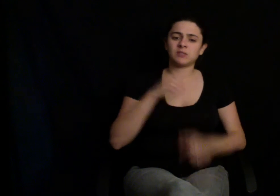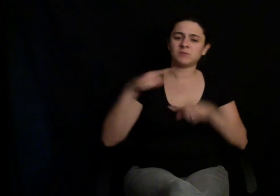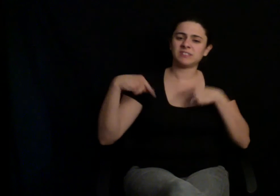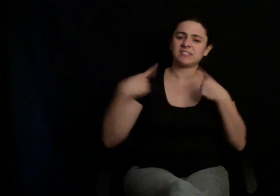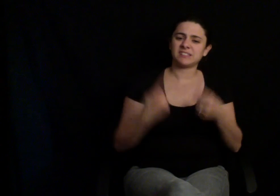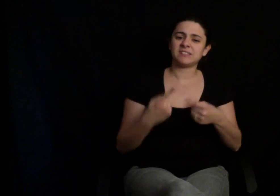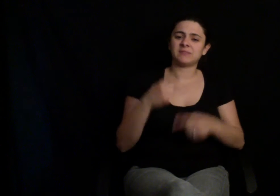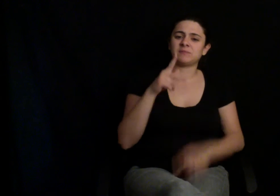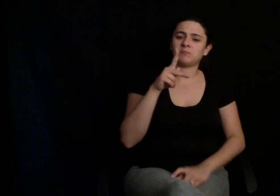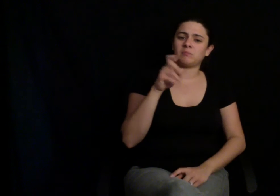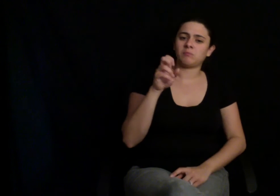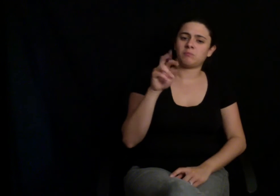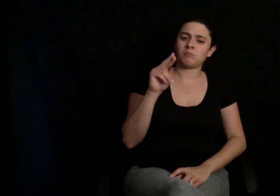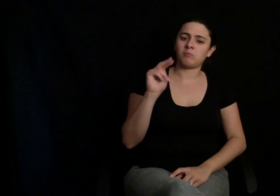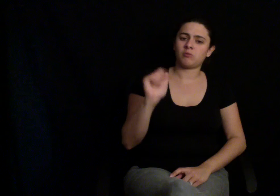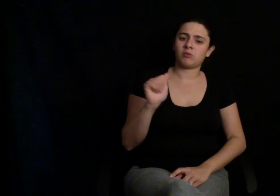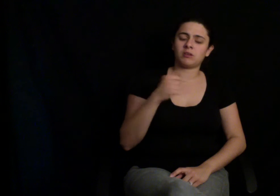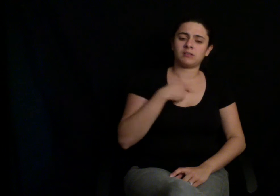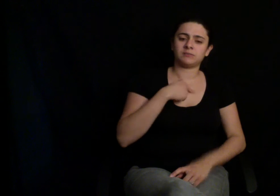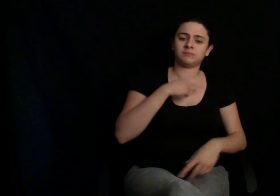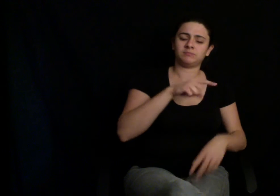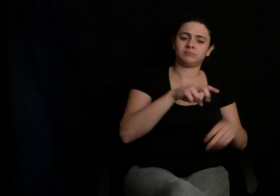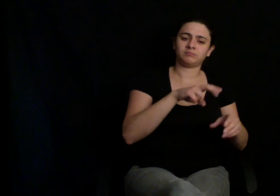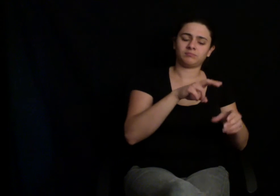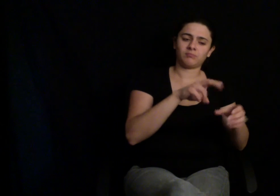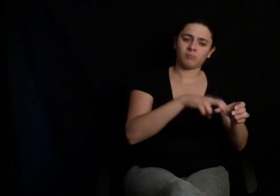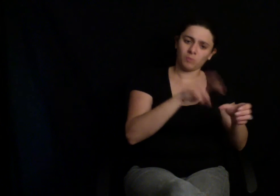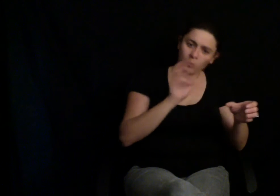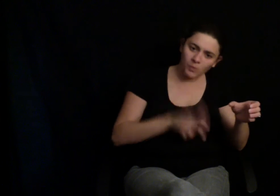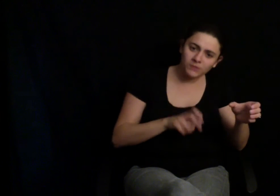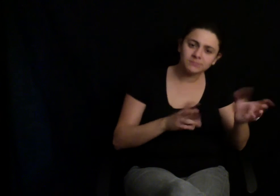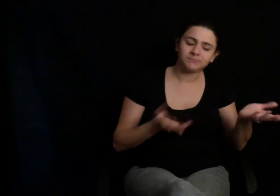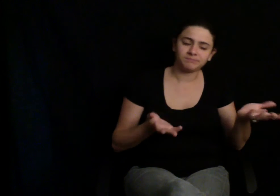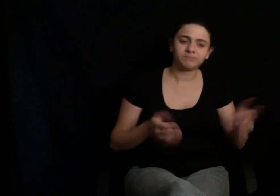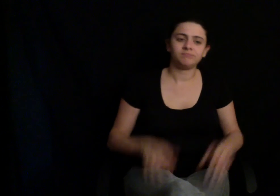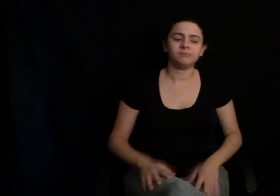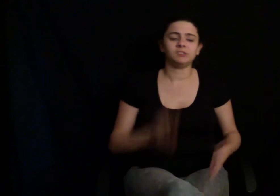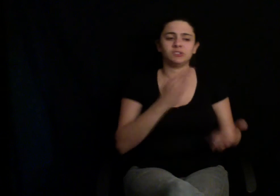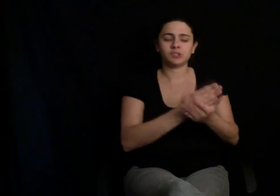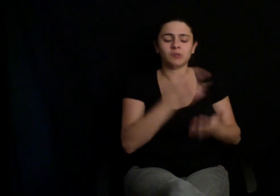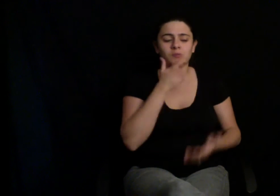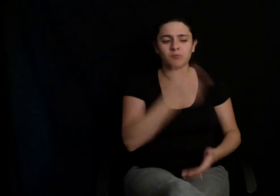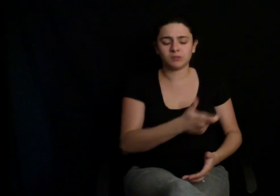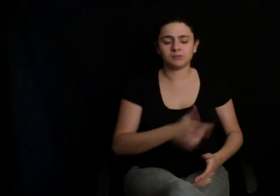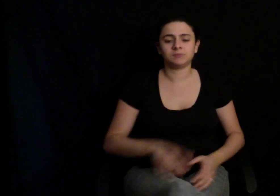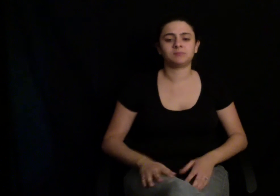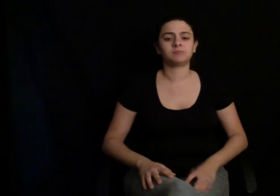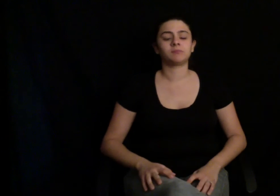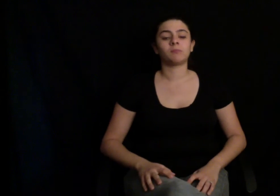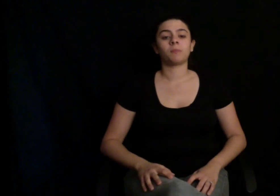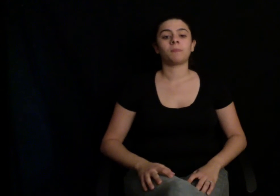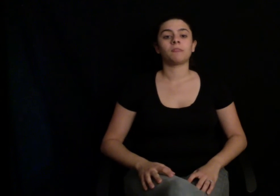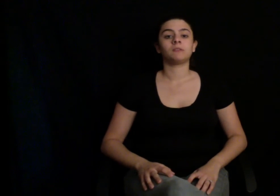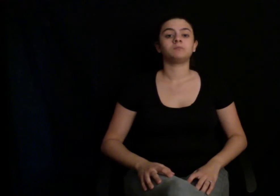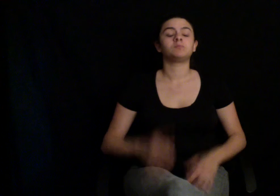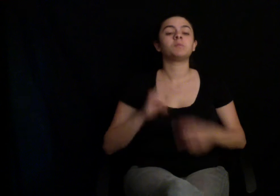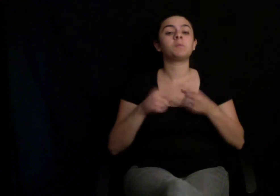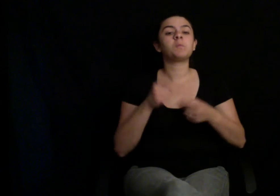I'm just so happy I did it, and I'm here to help other people do it as well, and that's what NoFap is today. When you take a stance on the internet encouraging people